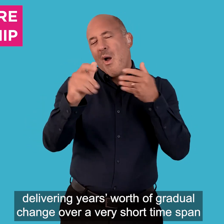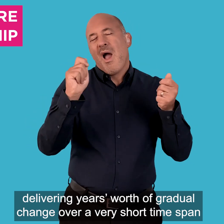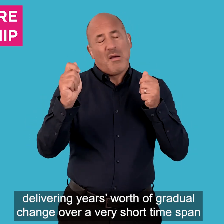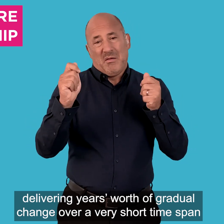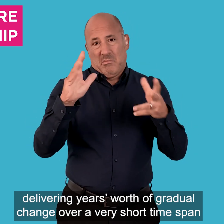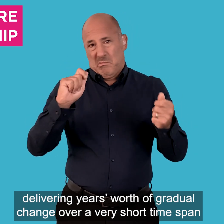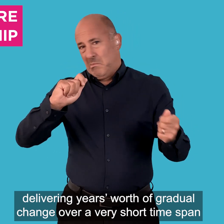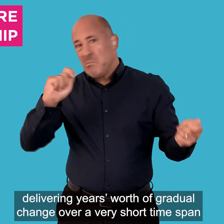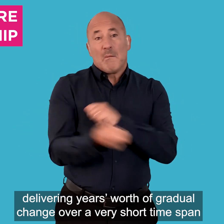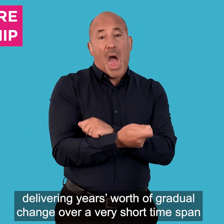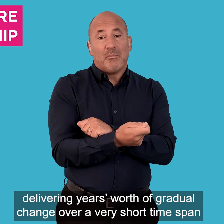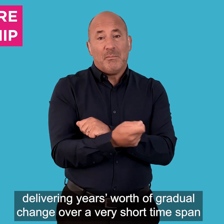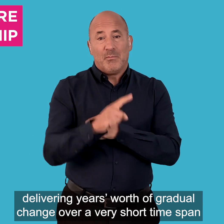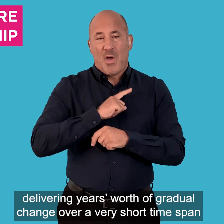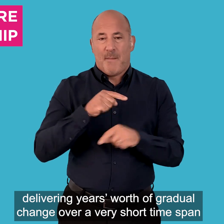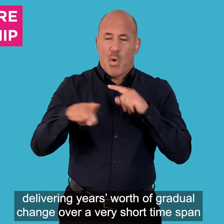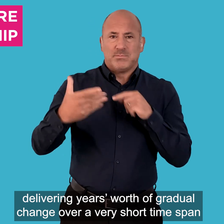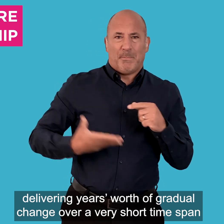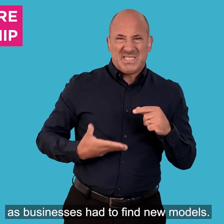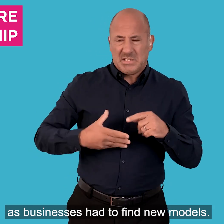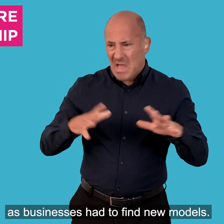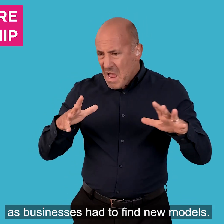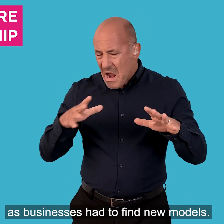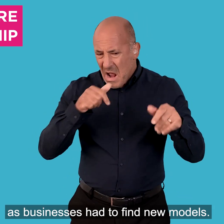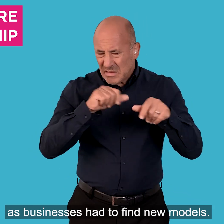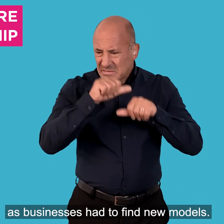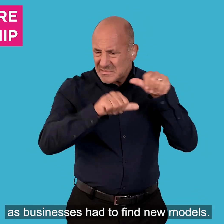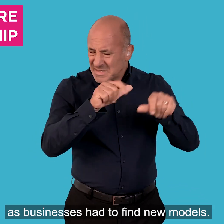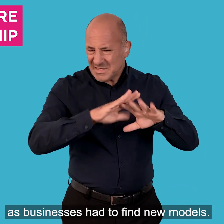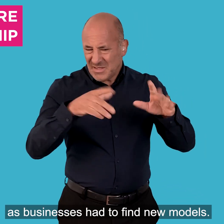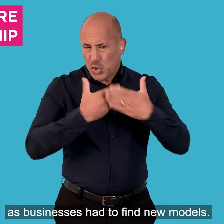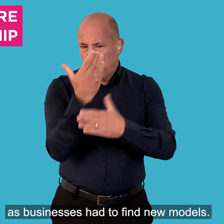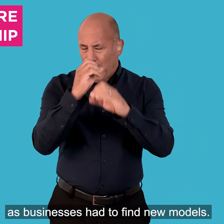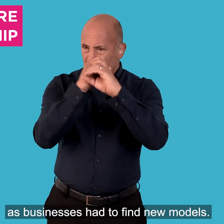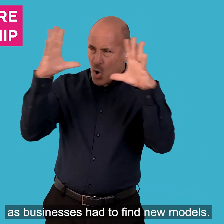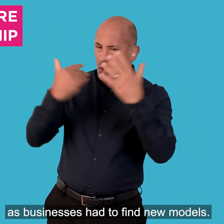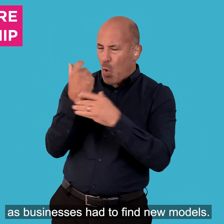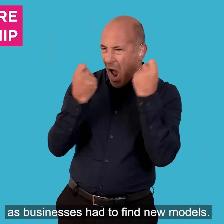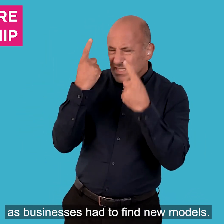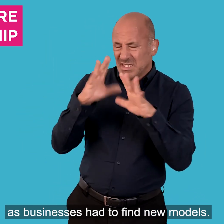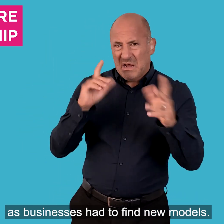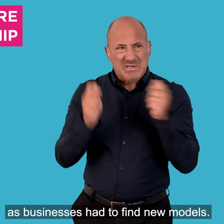gradual change over a very short time span, as businesses had to find new models.